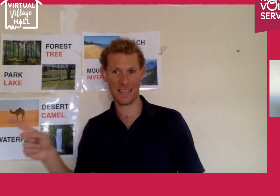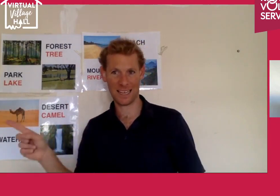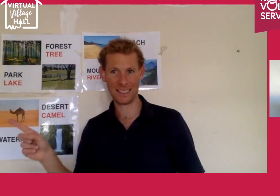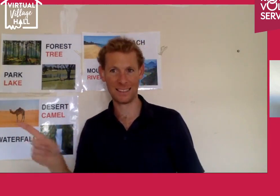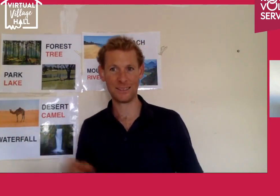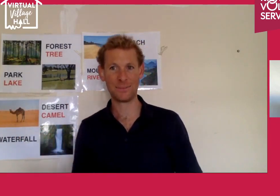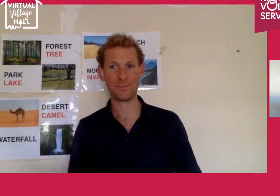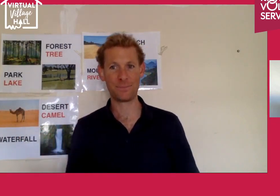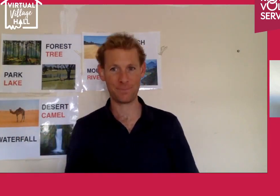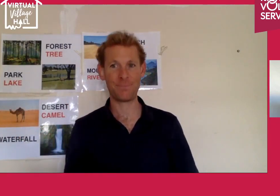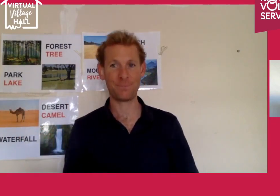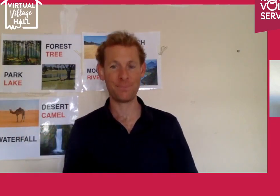they.